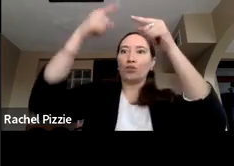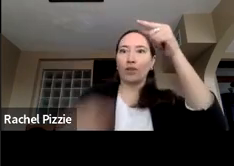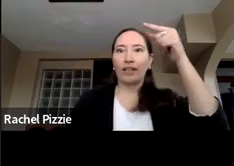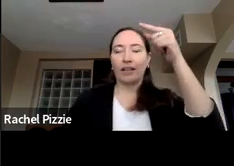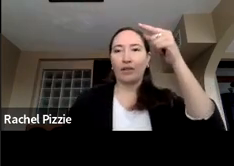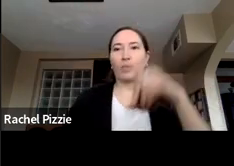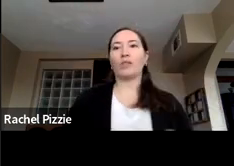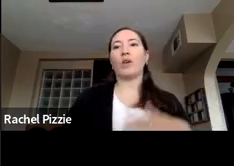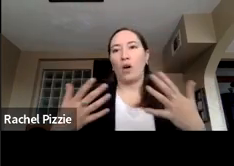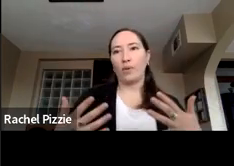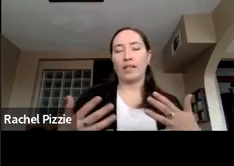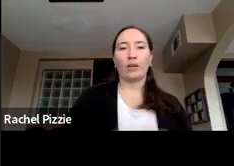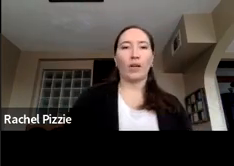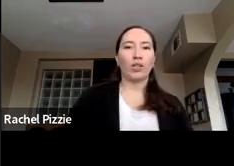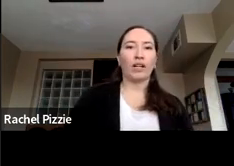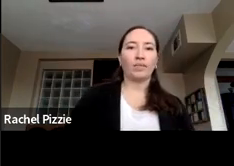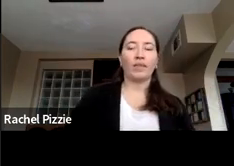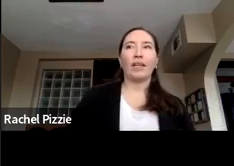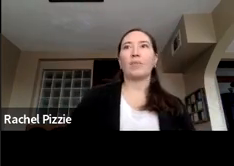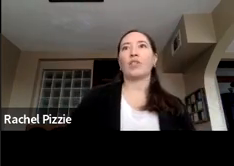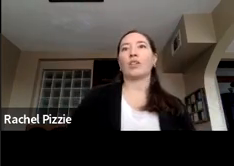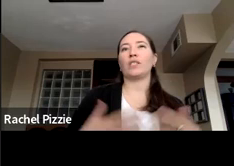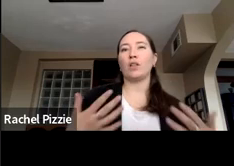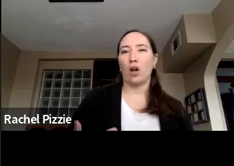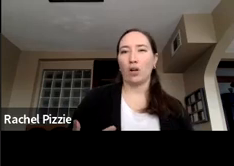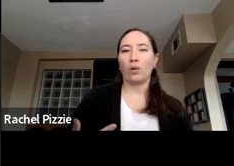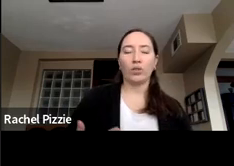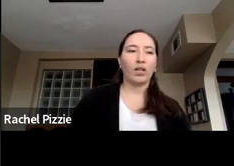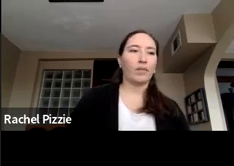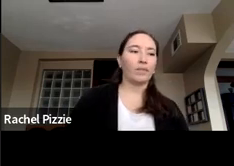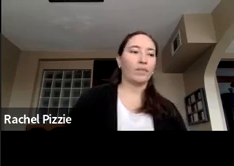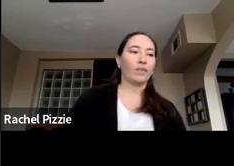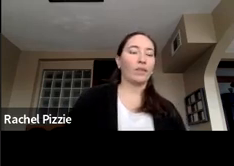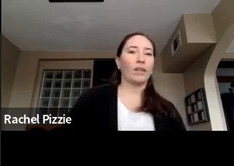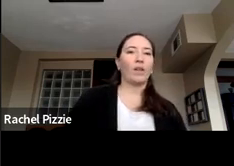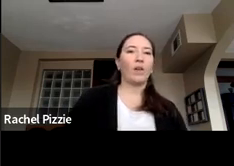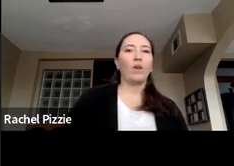and straight line their response all the way down the questionnaire, especially if it's a longer questionnaire.